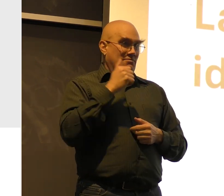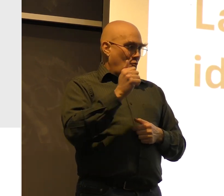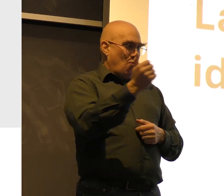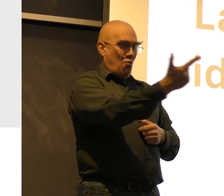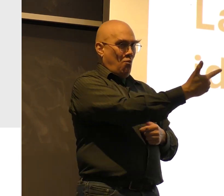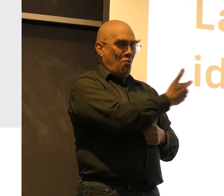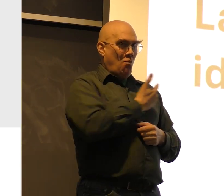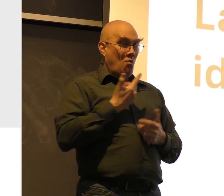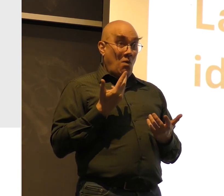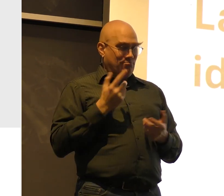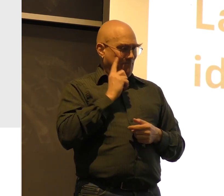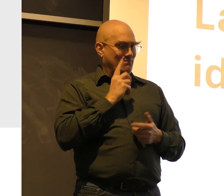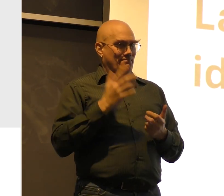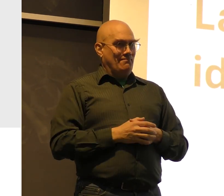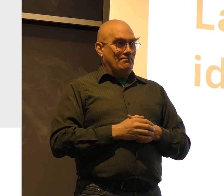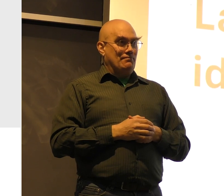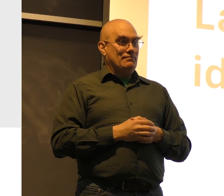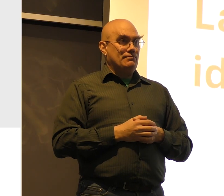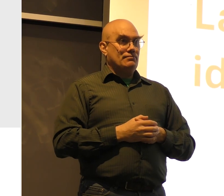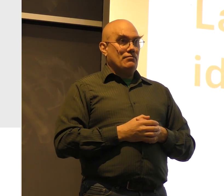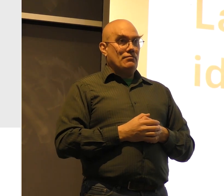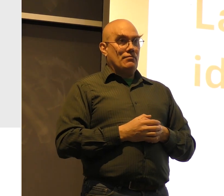to. Because all of us are deaf.